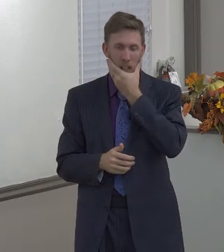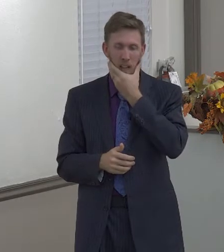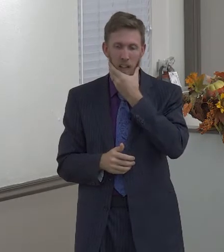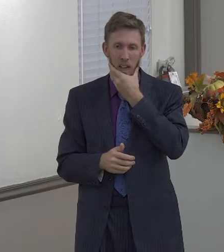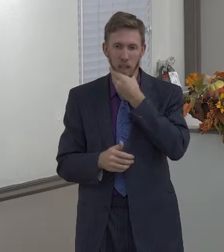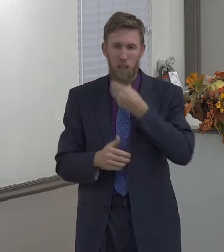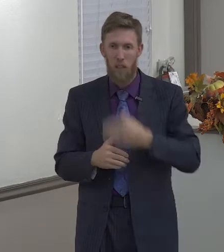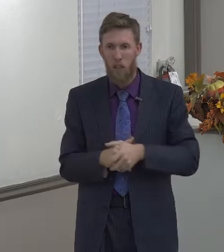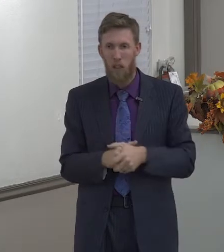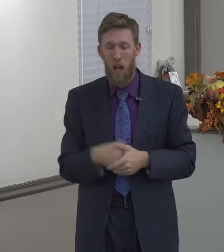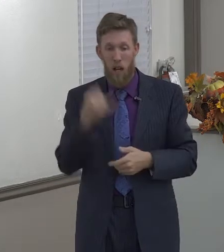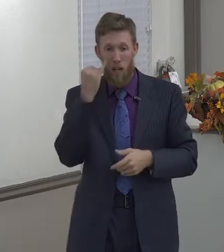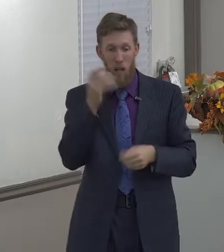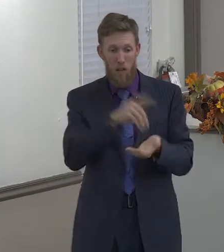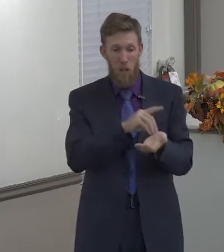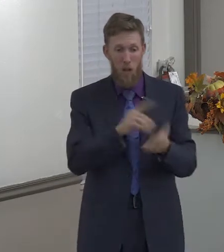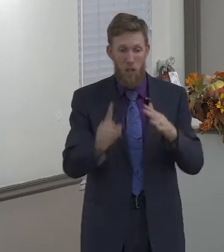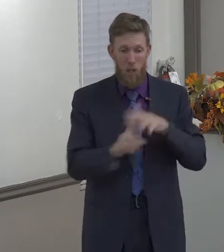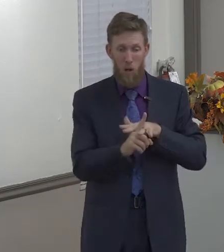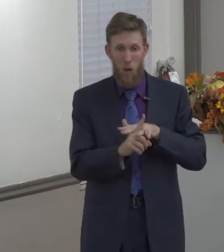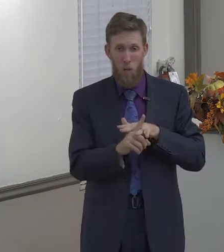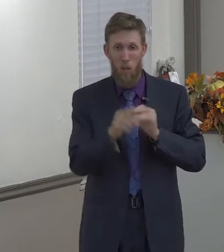importance.